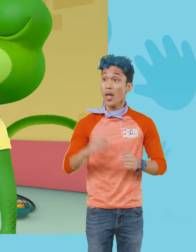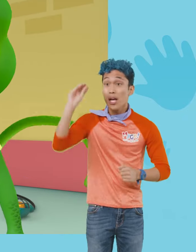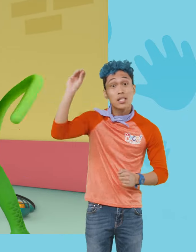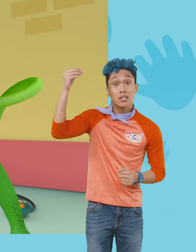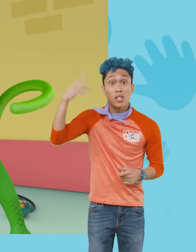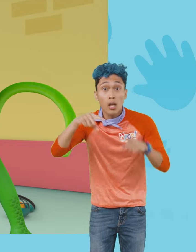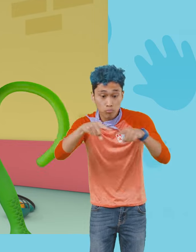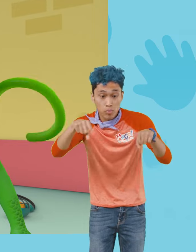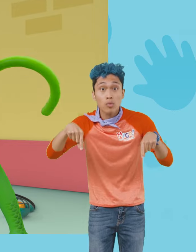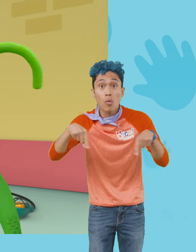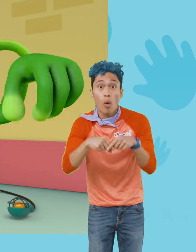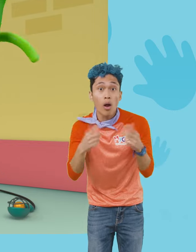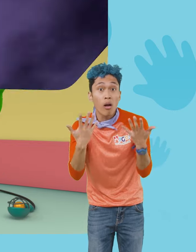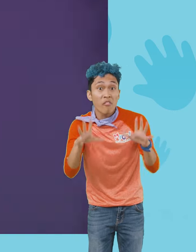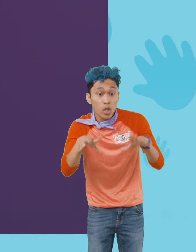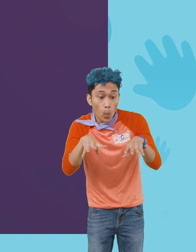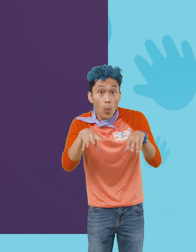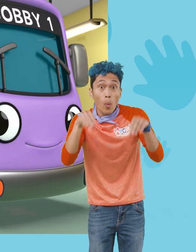Are the solar panels ready?